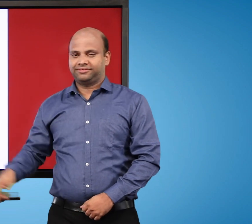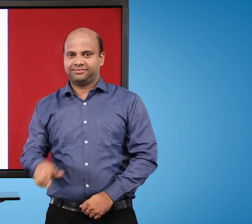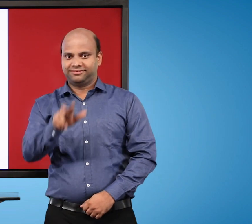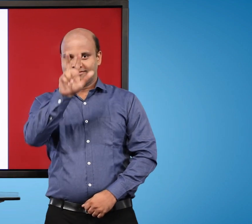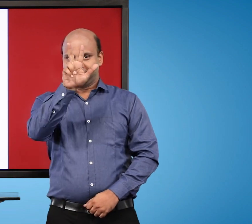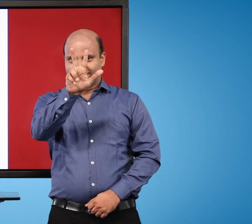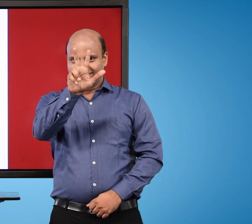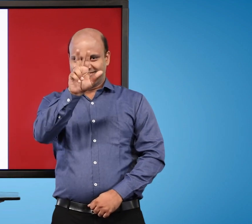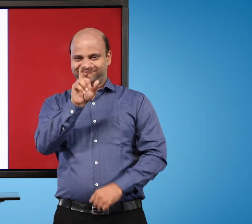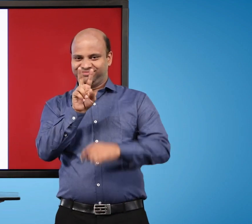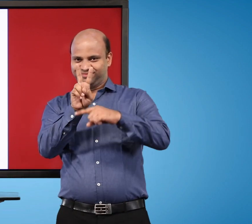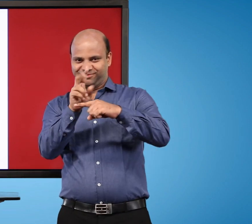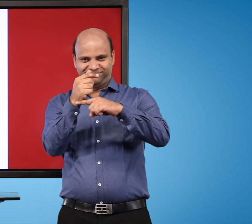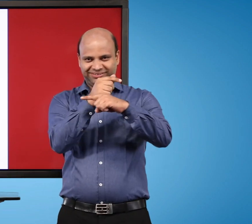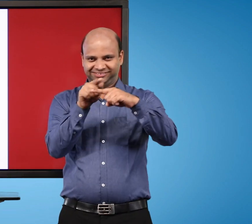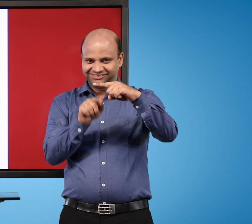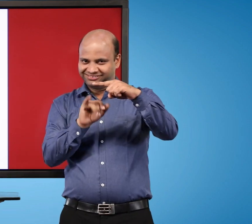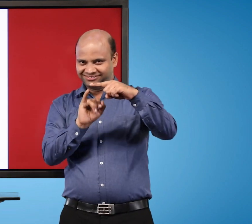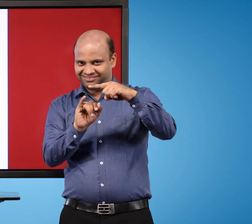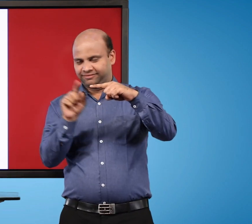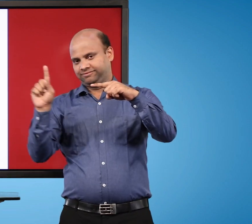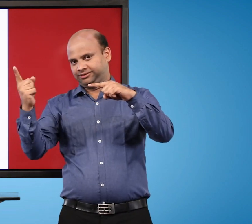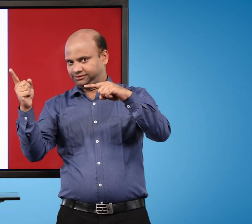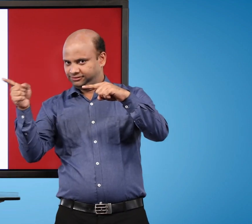8 minus 2 is equal to 6, 1.